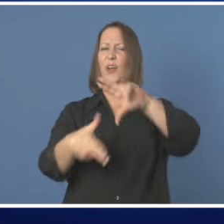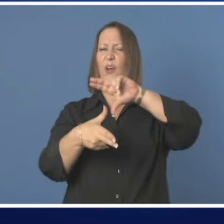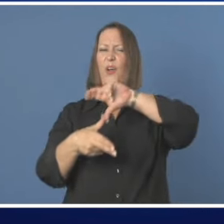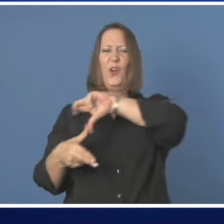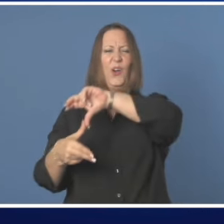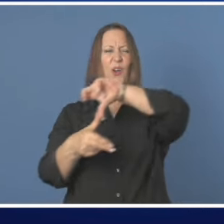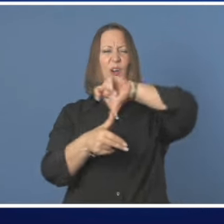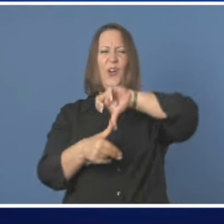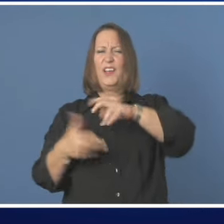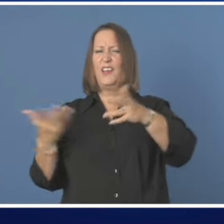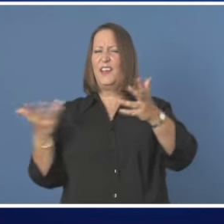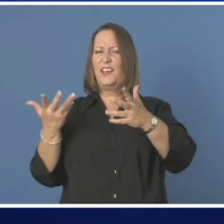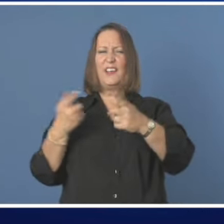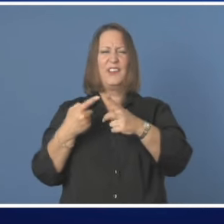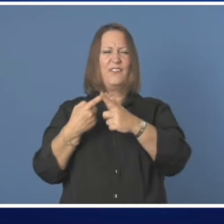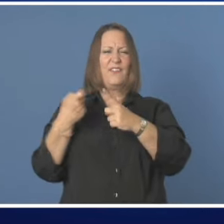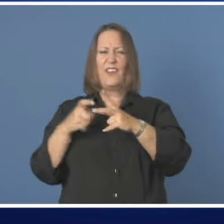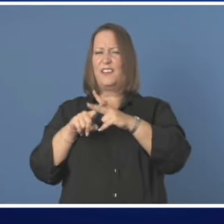What is a hurricane?